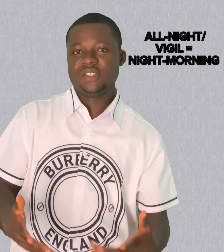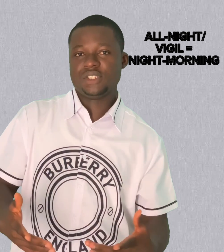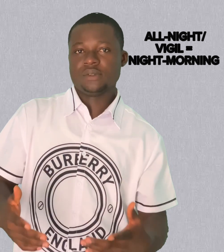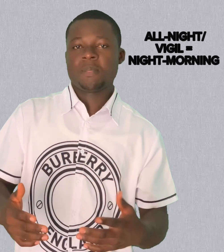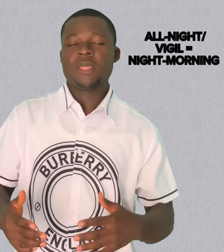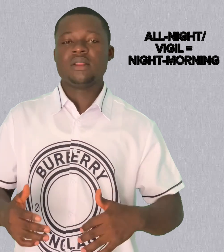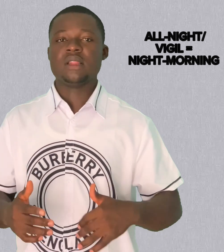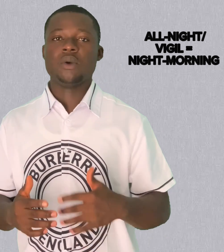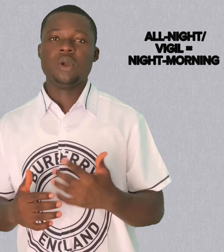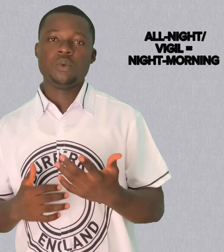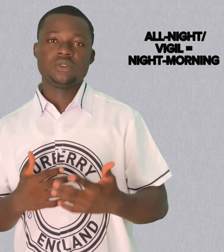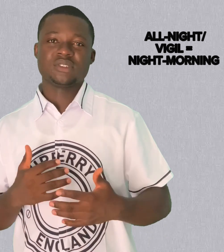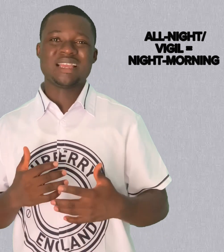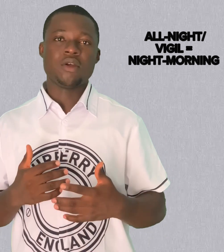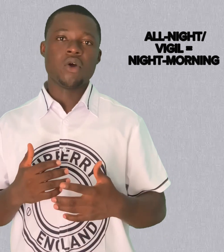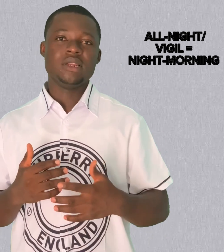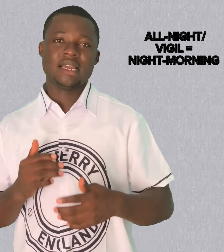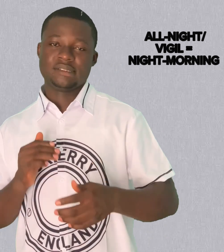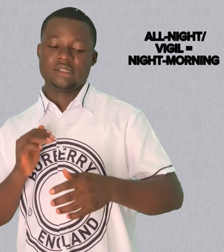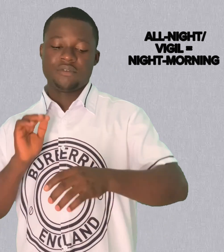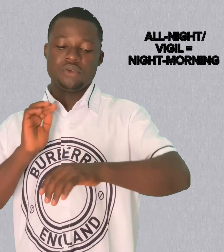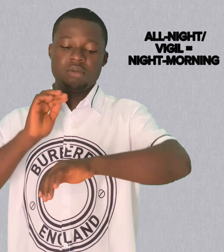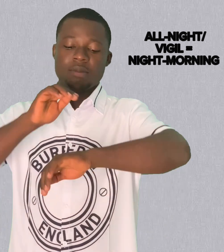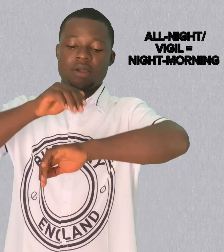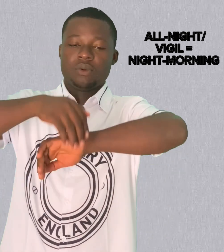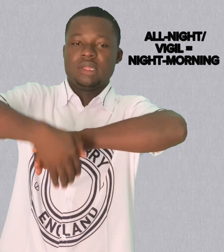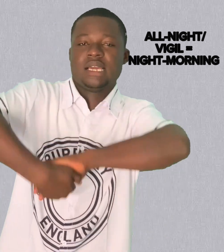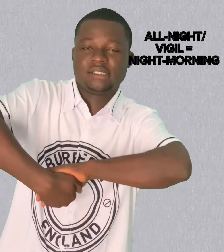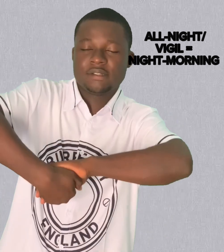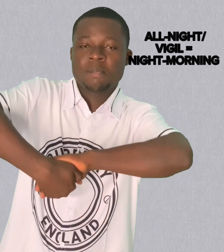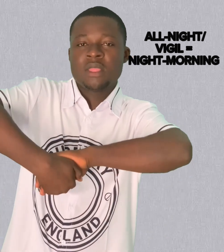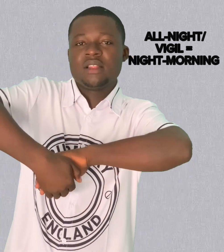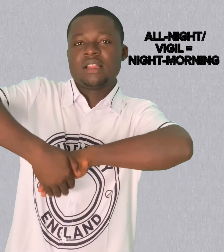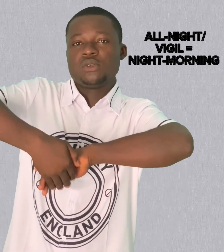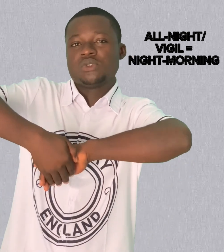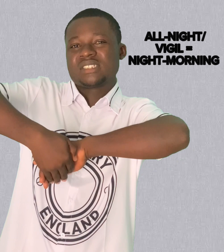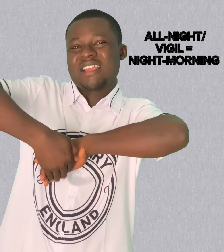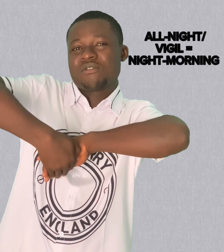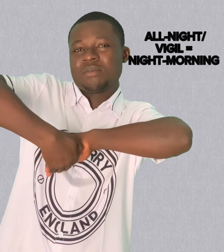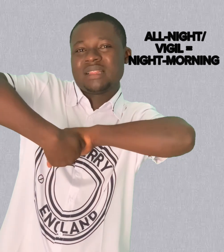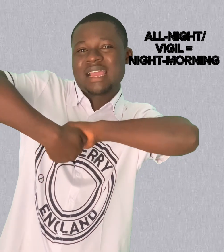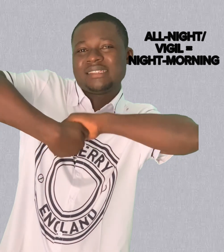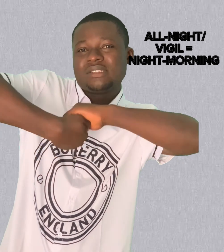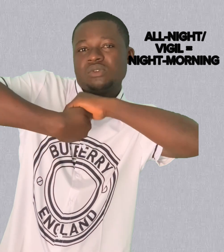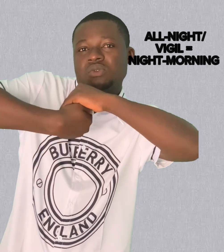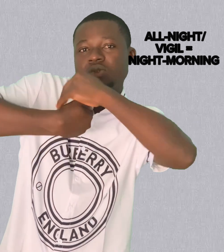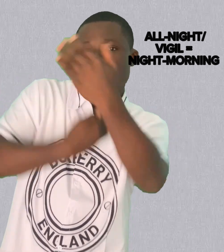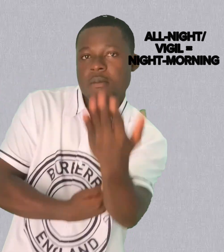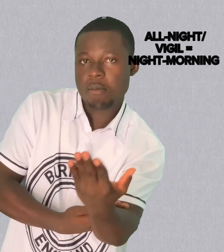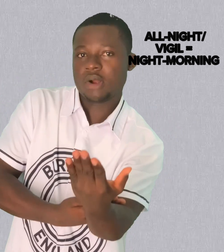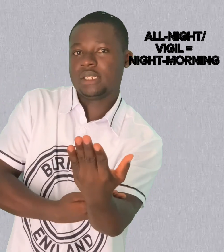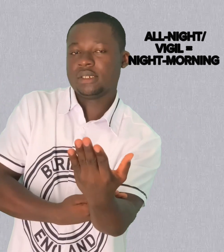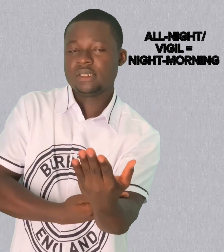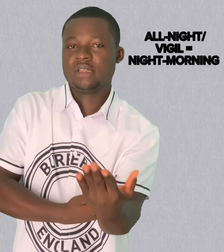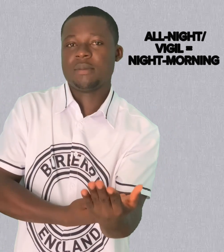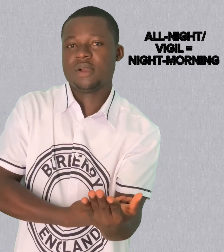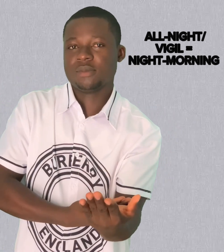vigil. Now, when we want to sign all night, if you remember your night, now you sign from night to morning. That becomes all